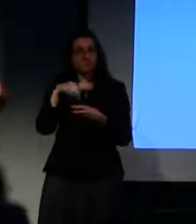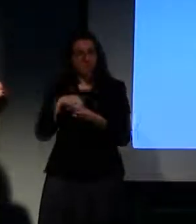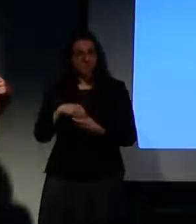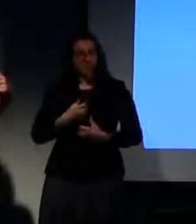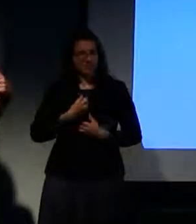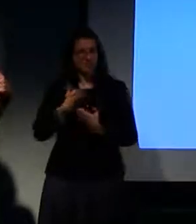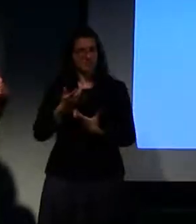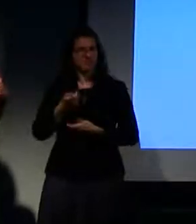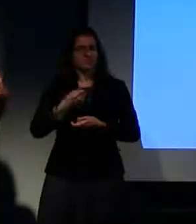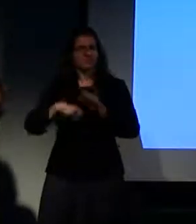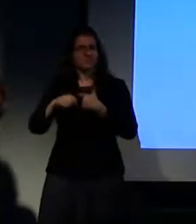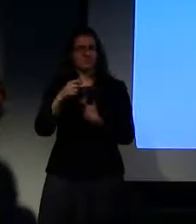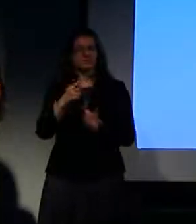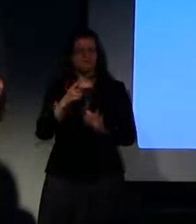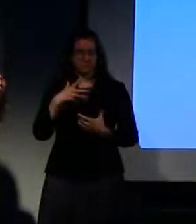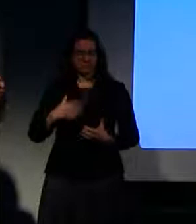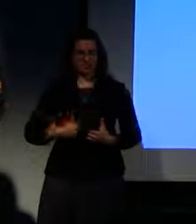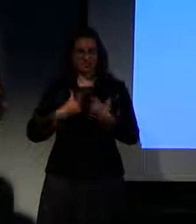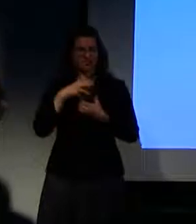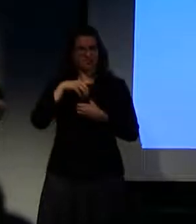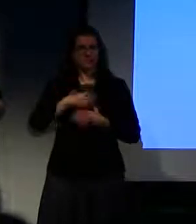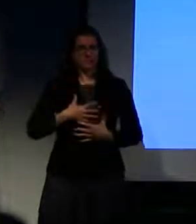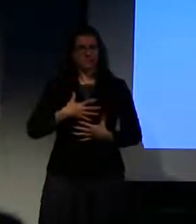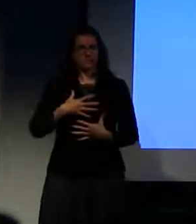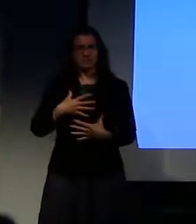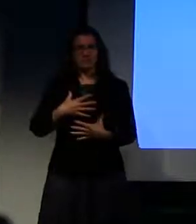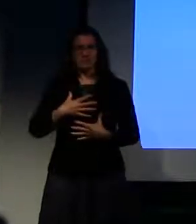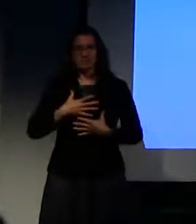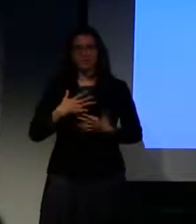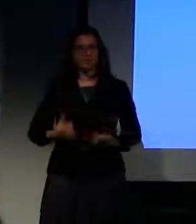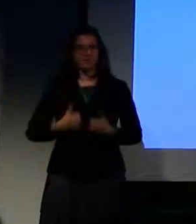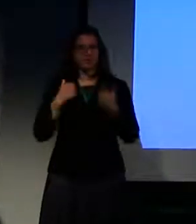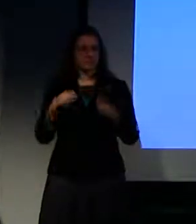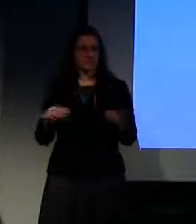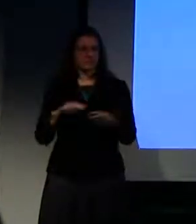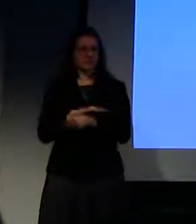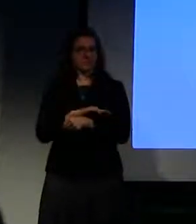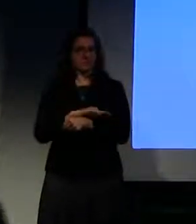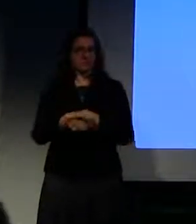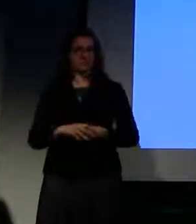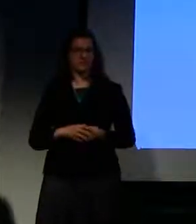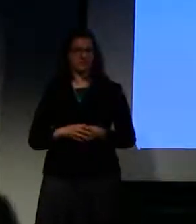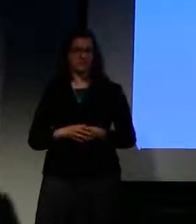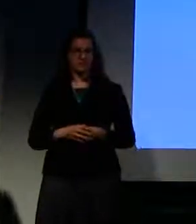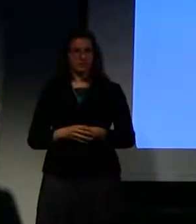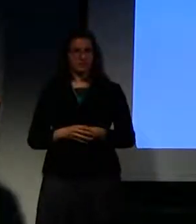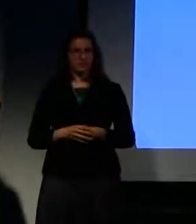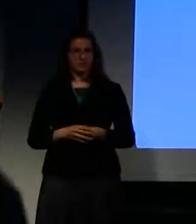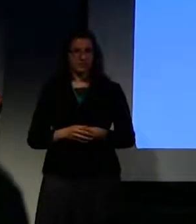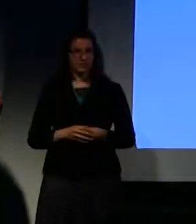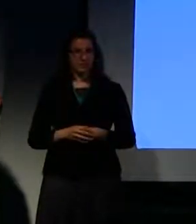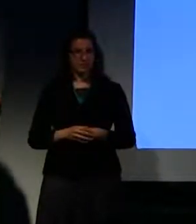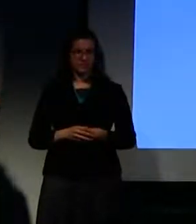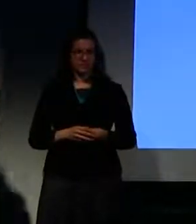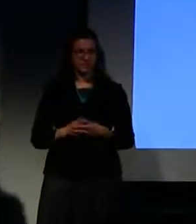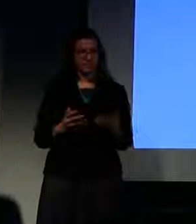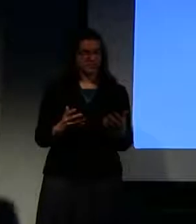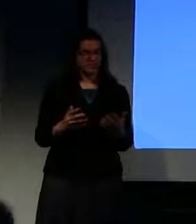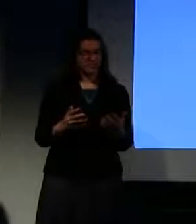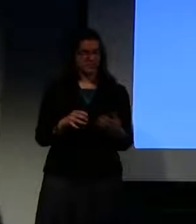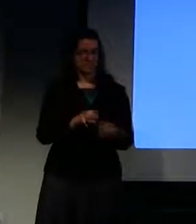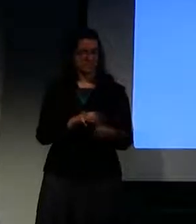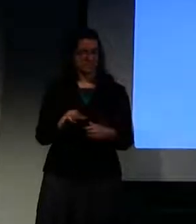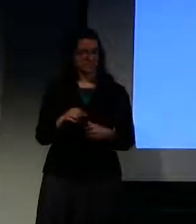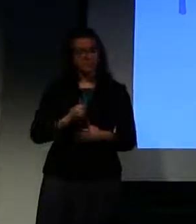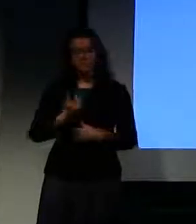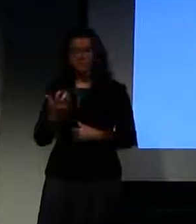such, rather than there, living in no, entirety. there, as, thing, there, no, poetry, such, no, is, thing, such, poetry,